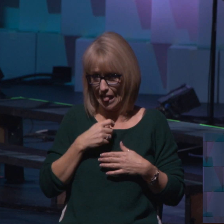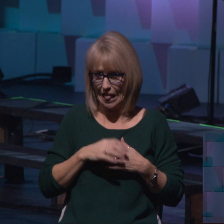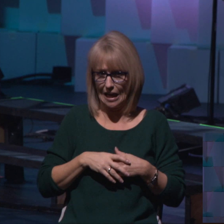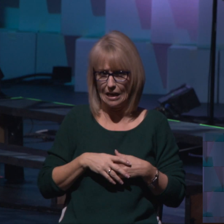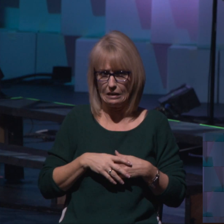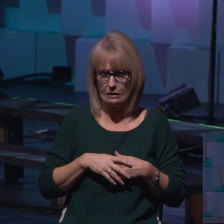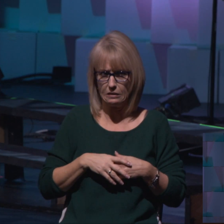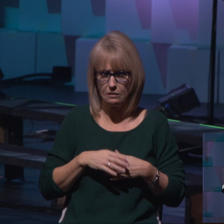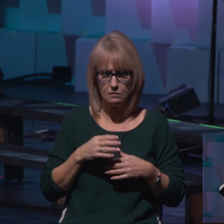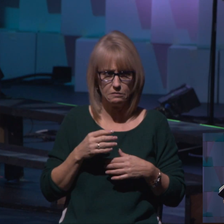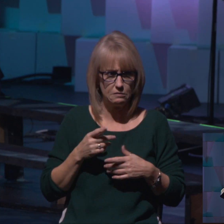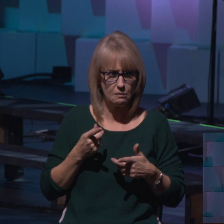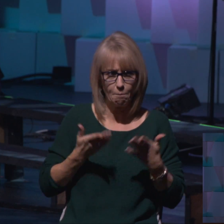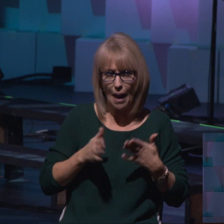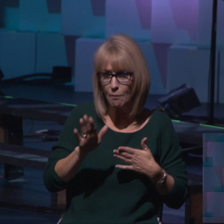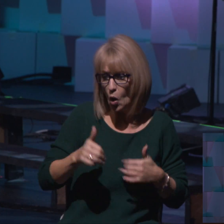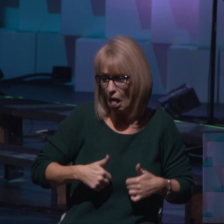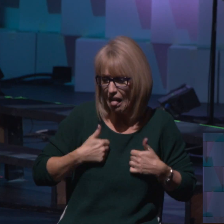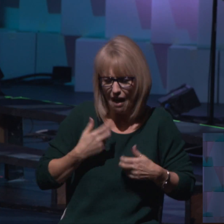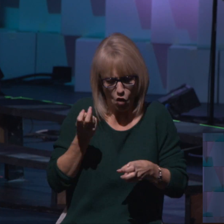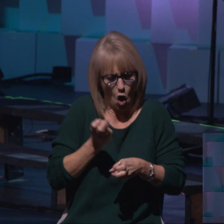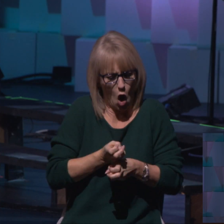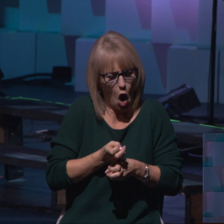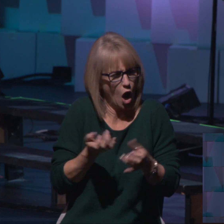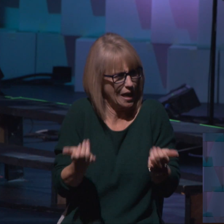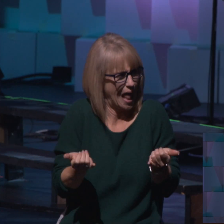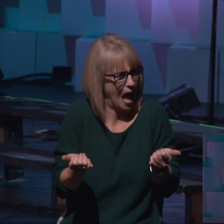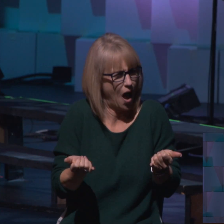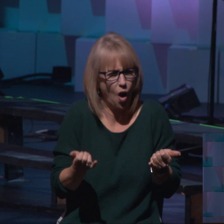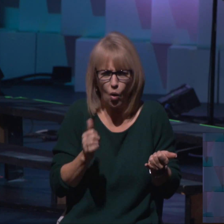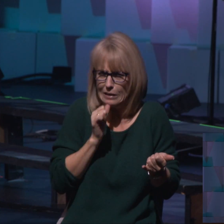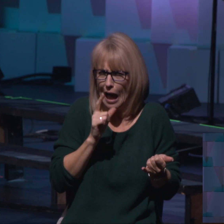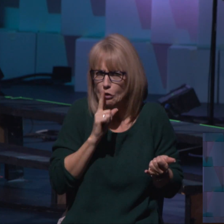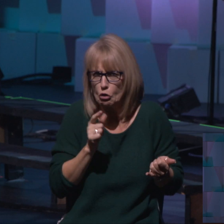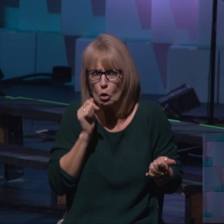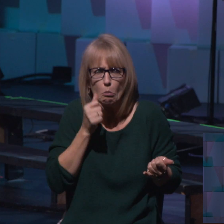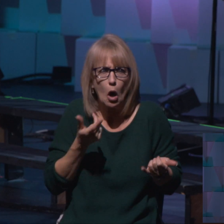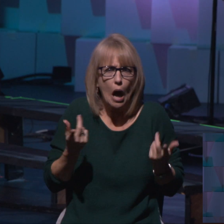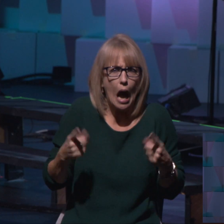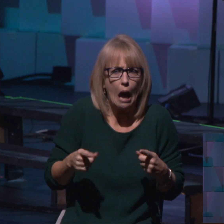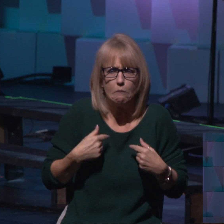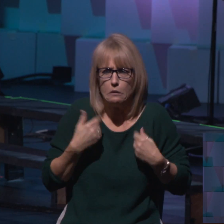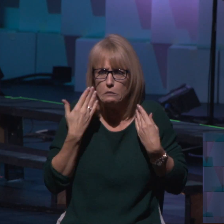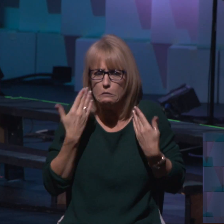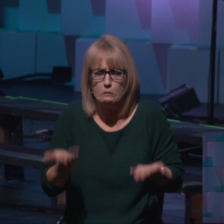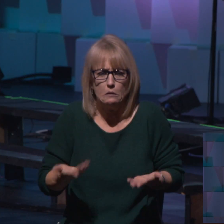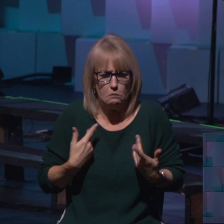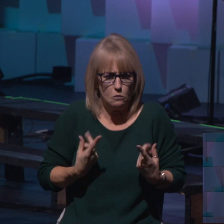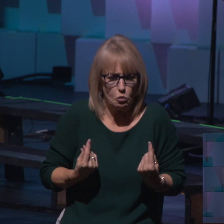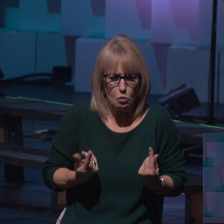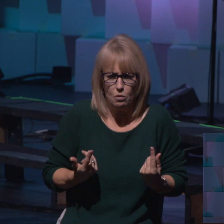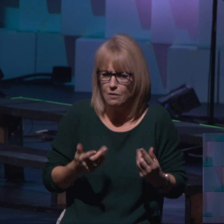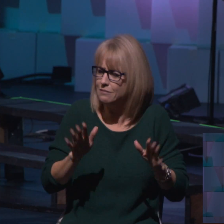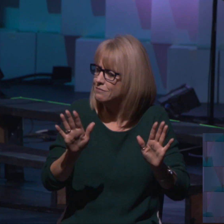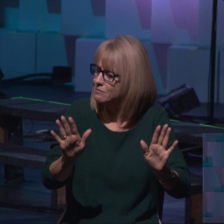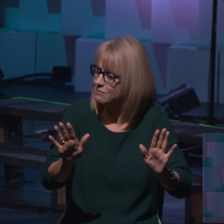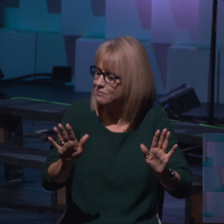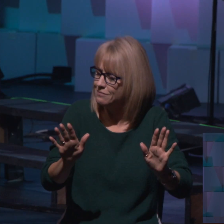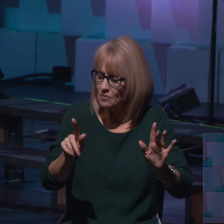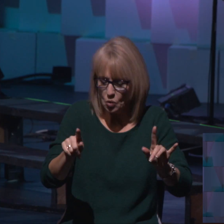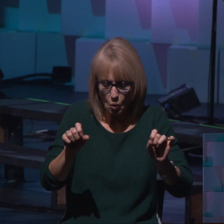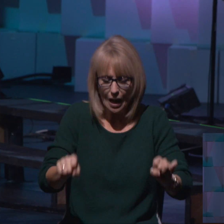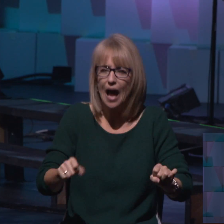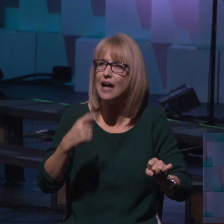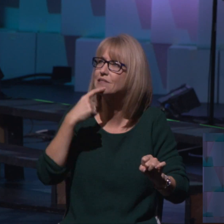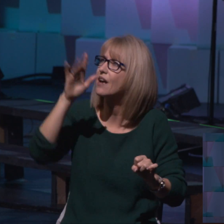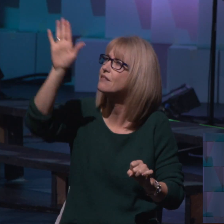hardships going on, and there's just uncertainty. But in the midst of uncertainty, can we follow Mary's example and say, God, you are still great,